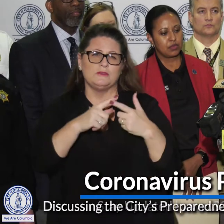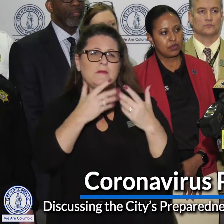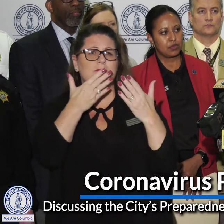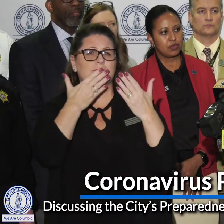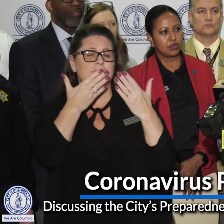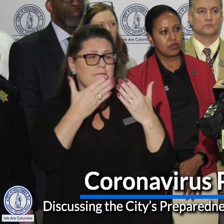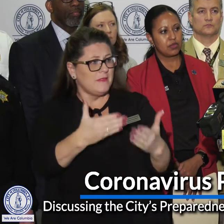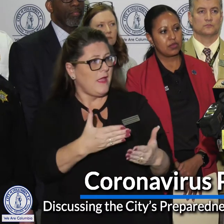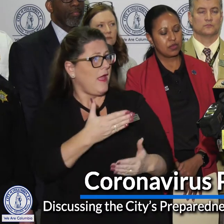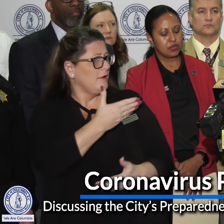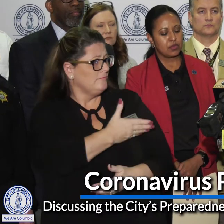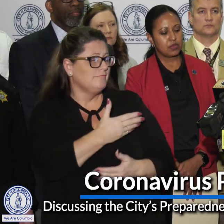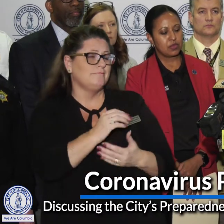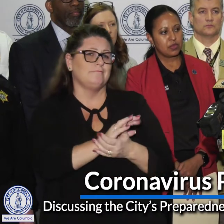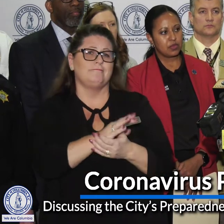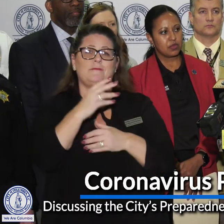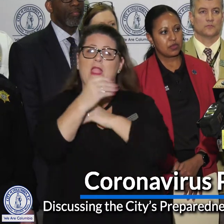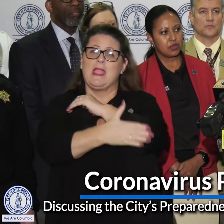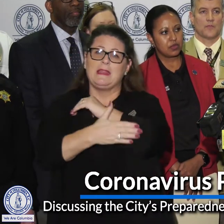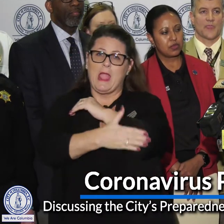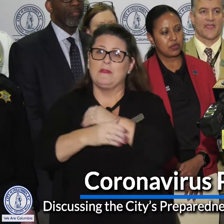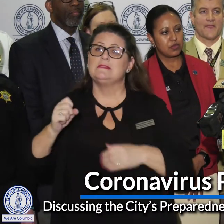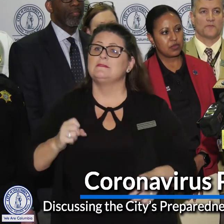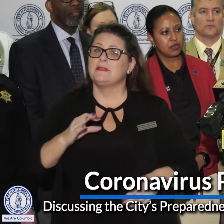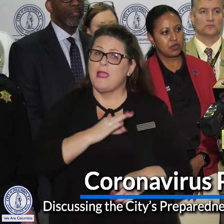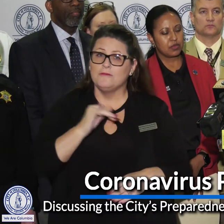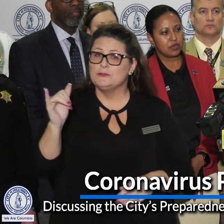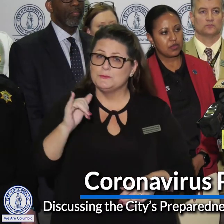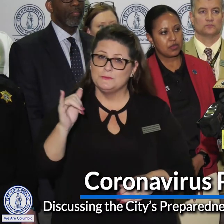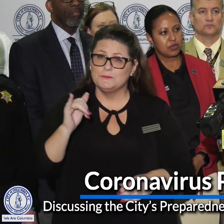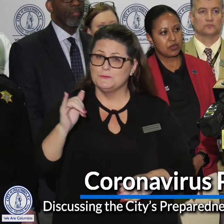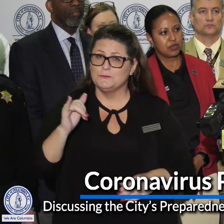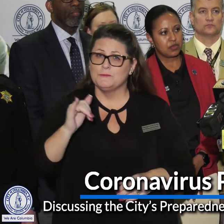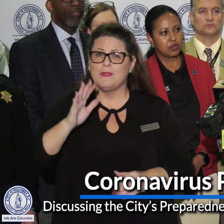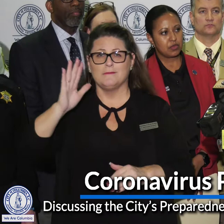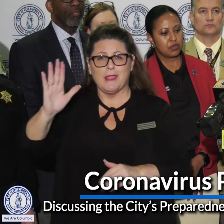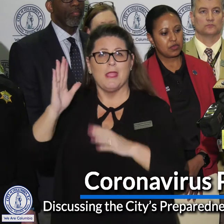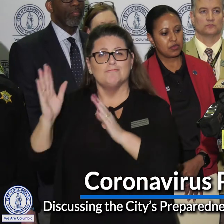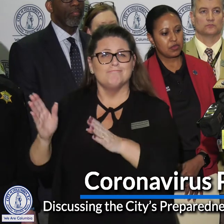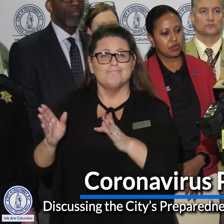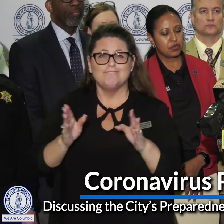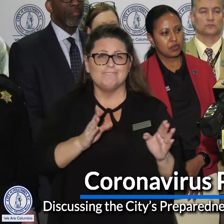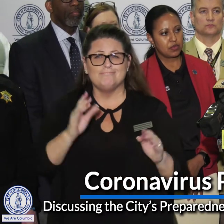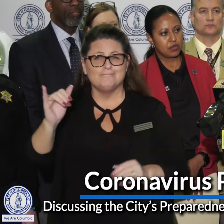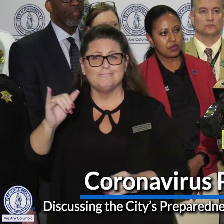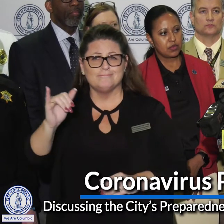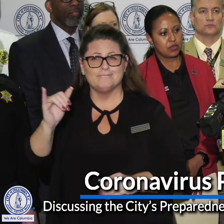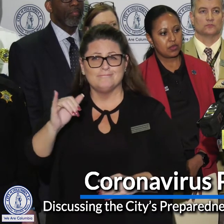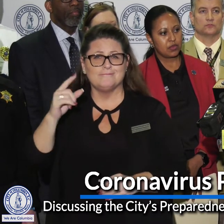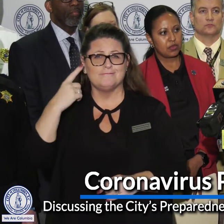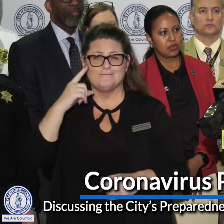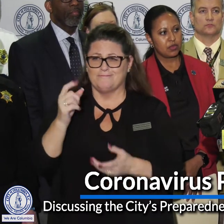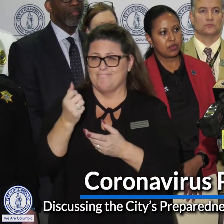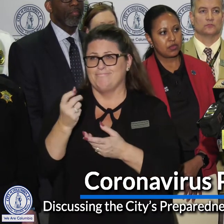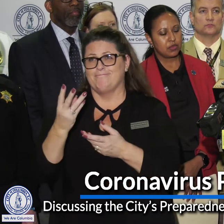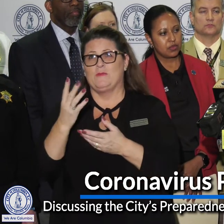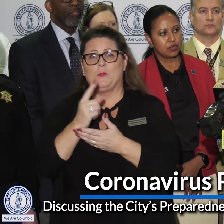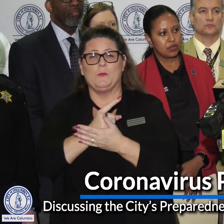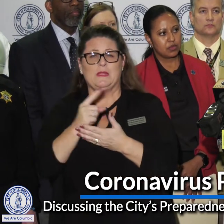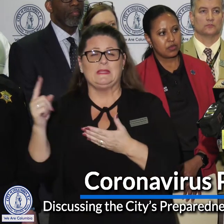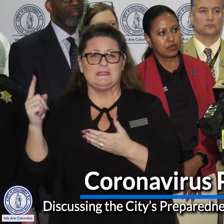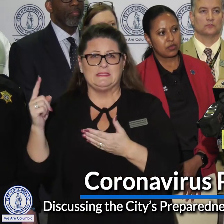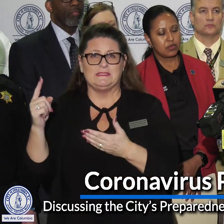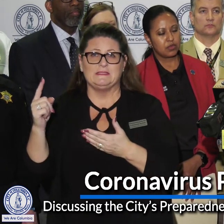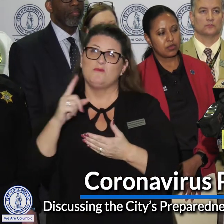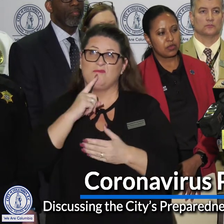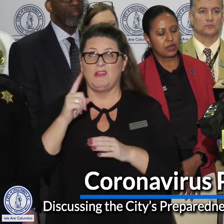county administrator here as well as county staff for the preparation that we've gone through for the past couple of weeks. I